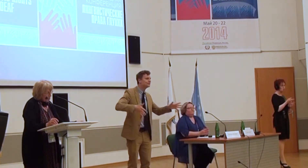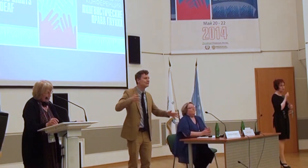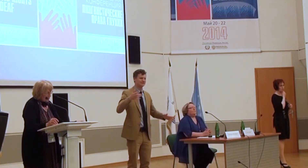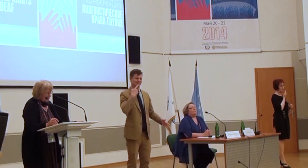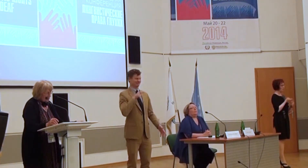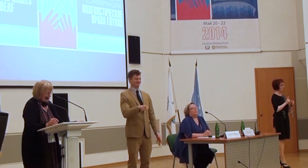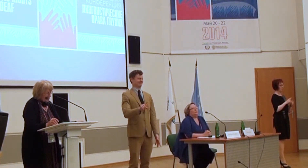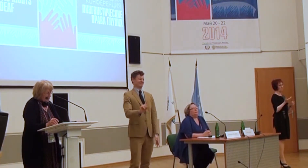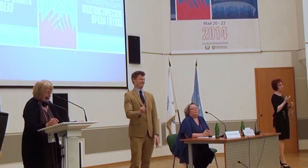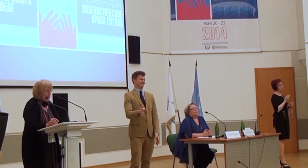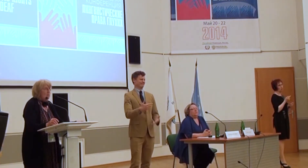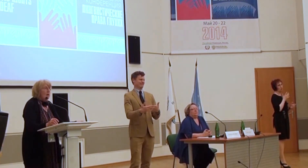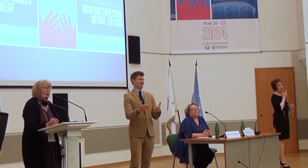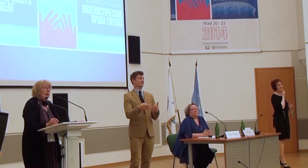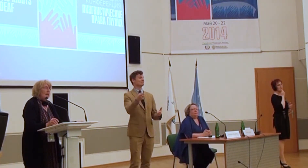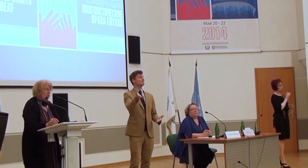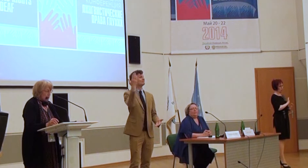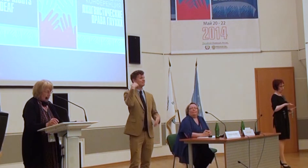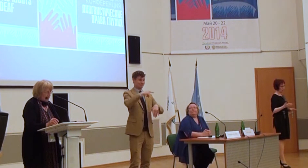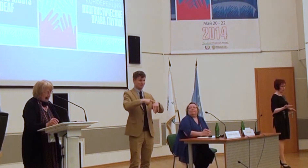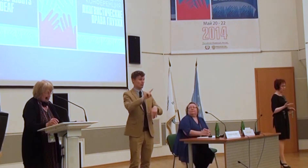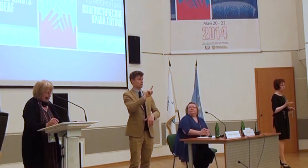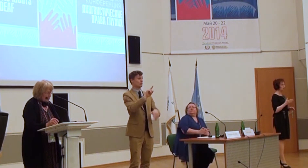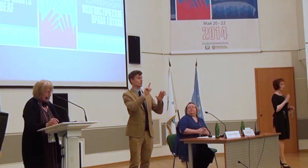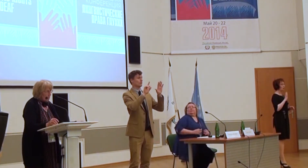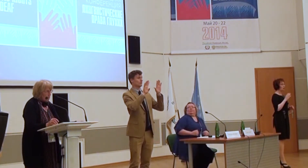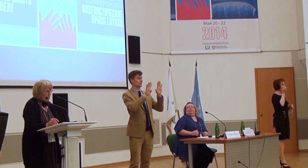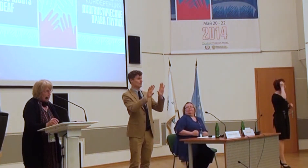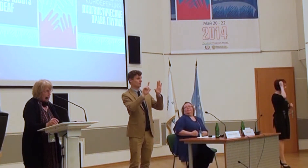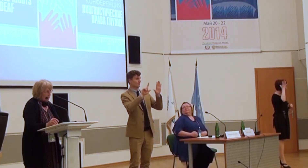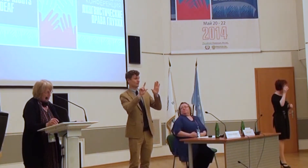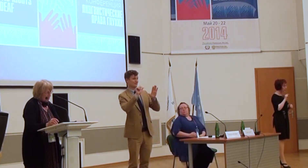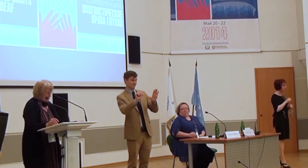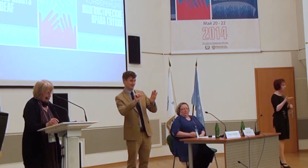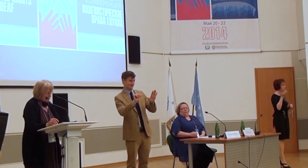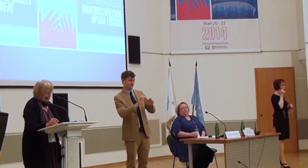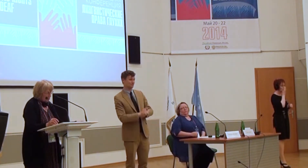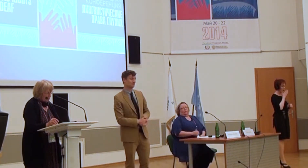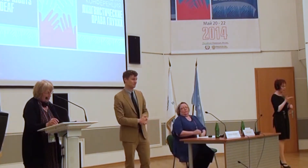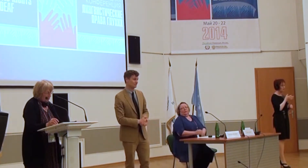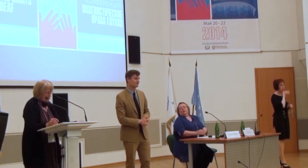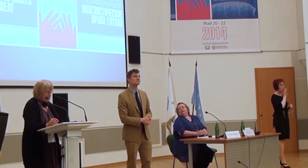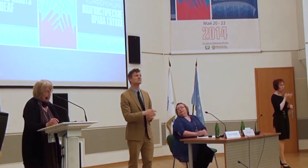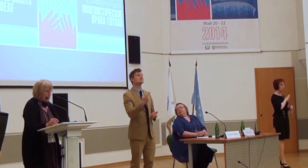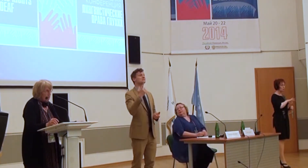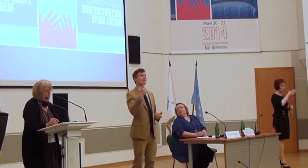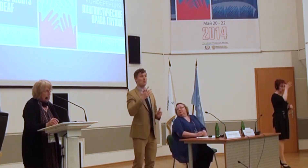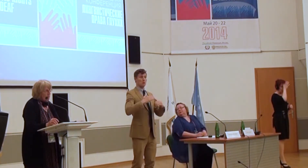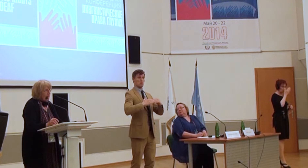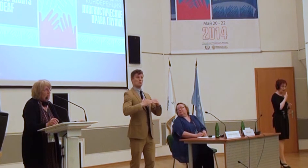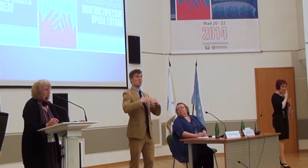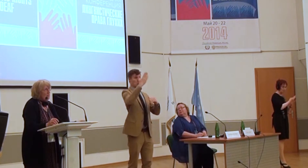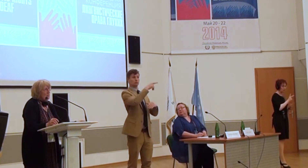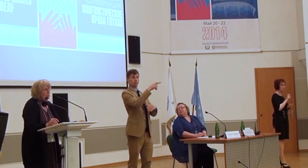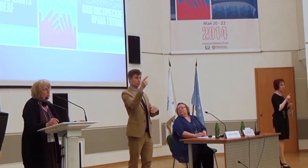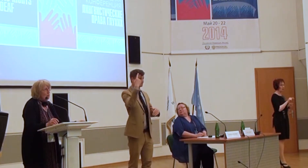For most educationists at that time, any use of signs was seen as detrimental to language development and education.